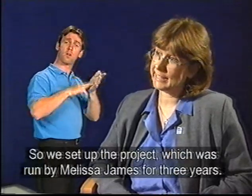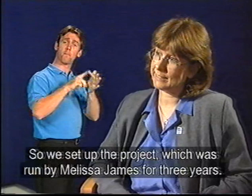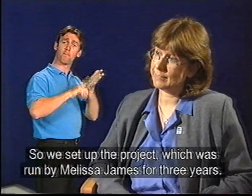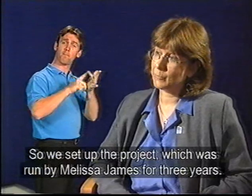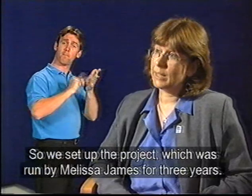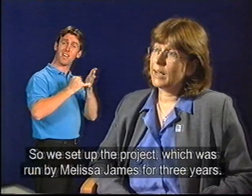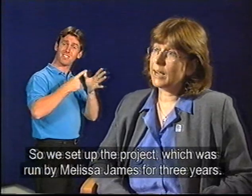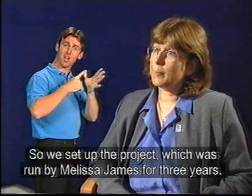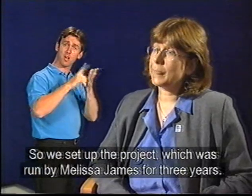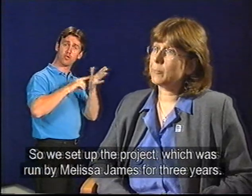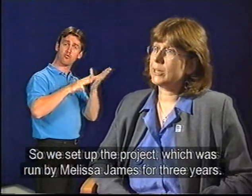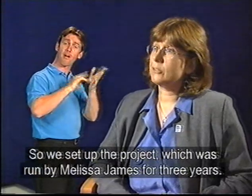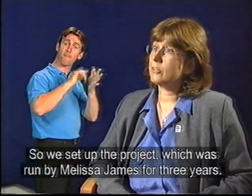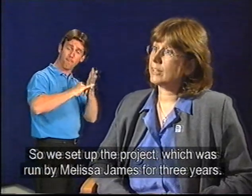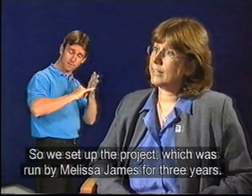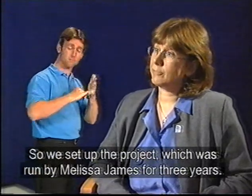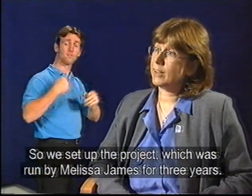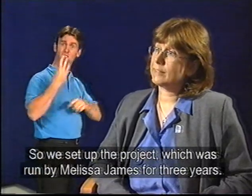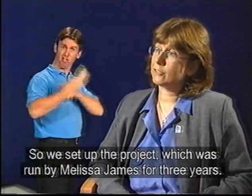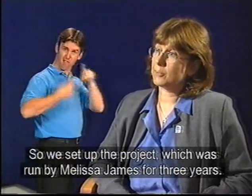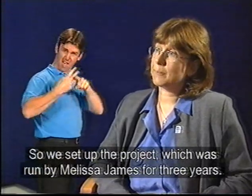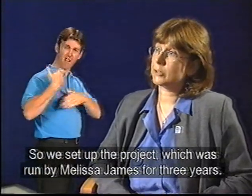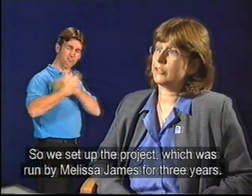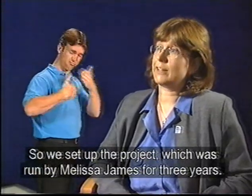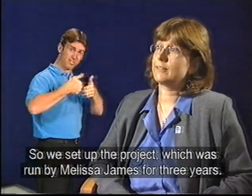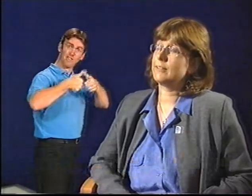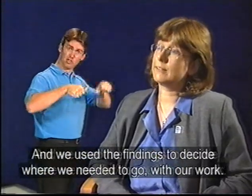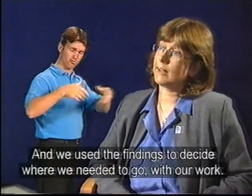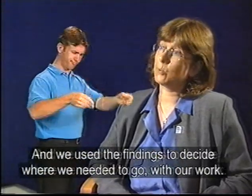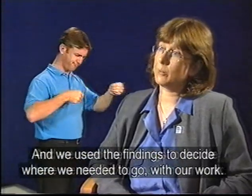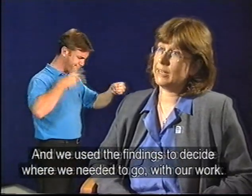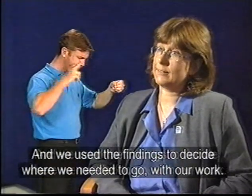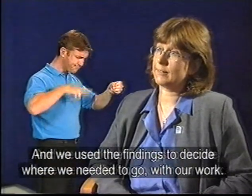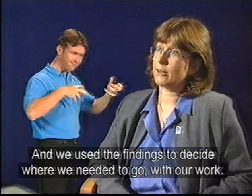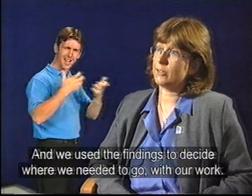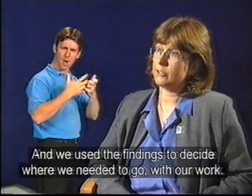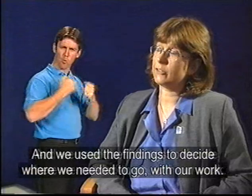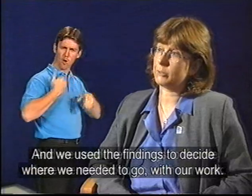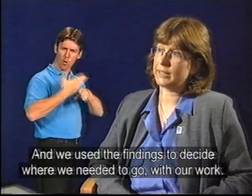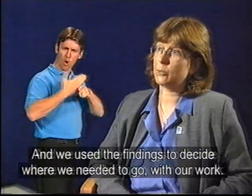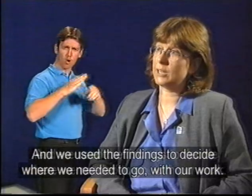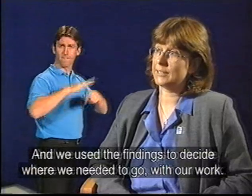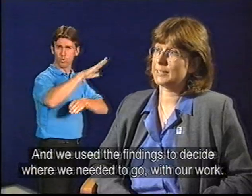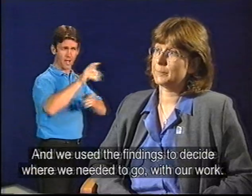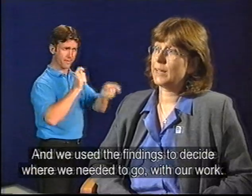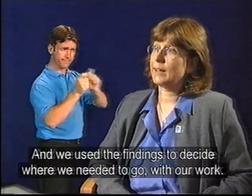3 years, and we used the findings from that project to decide where we needed to go in the future with our work. As a